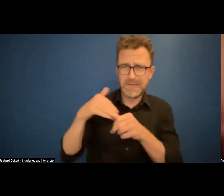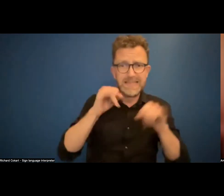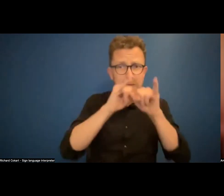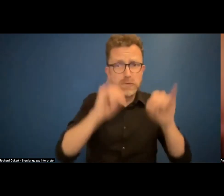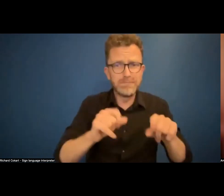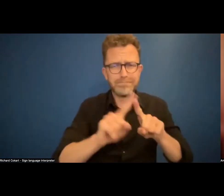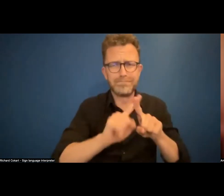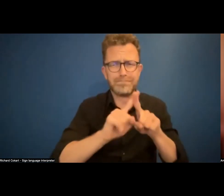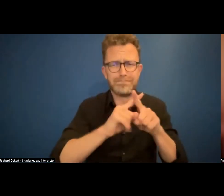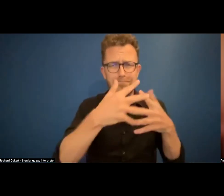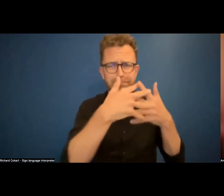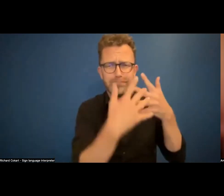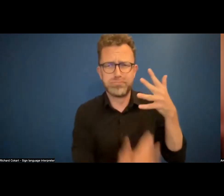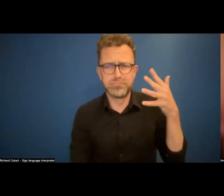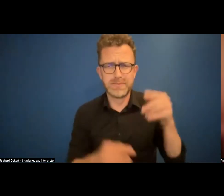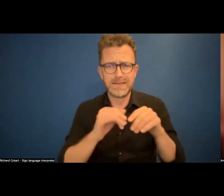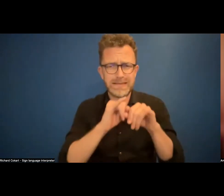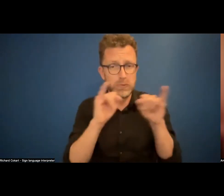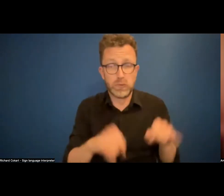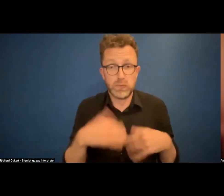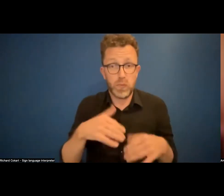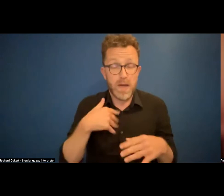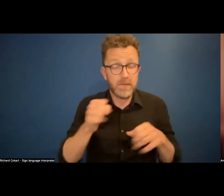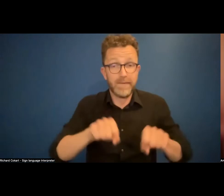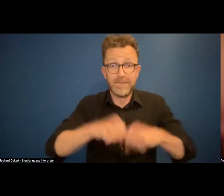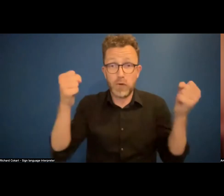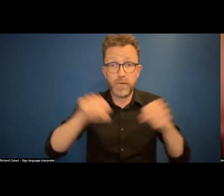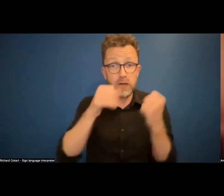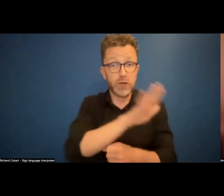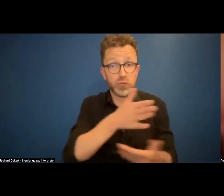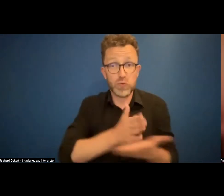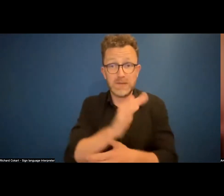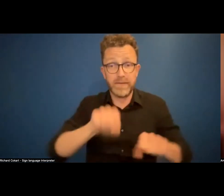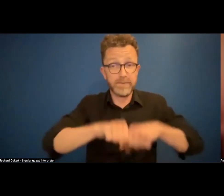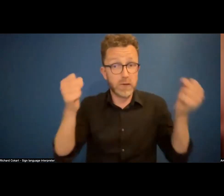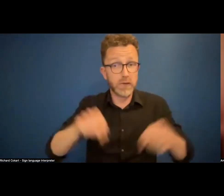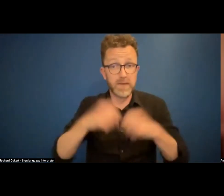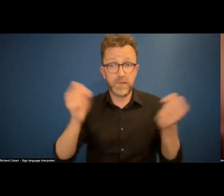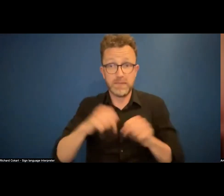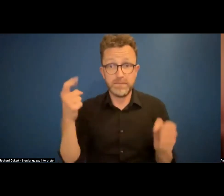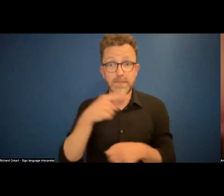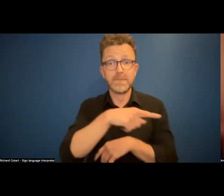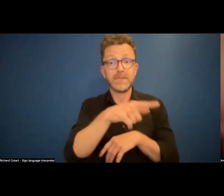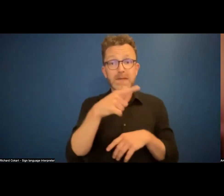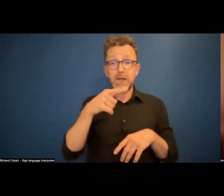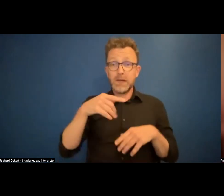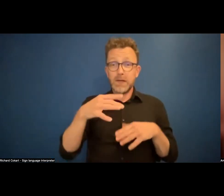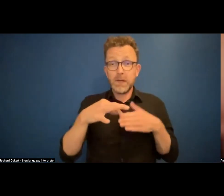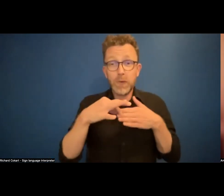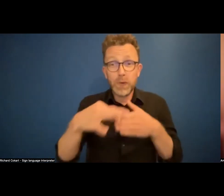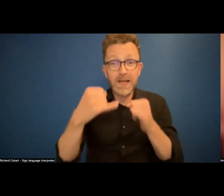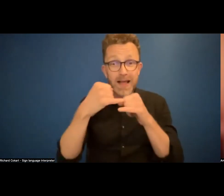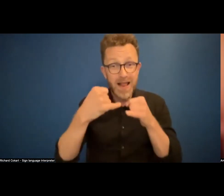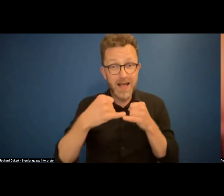left more behind during the war. In pandemic or wars, those who left because